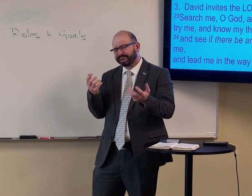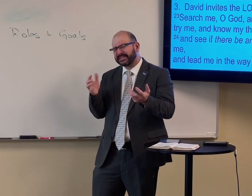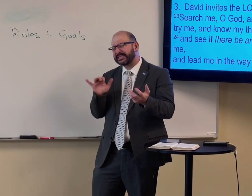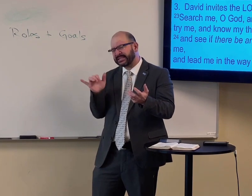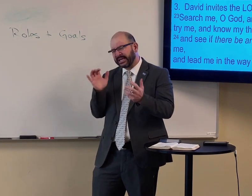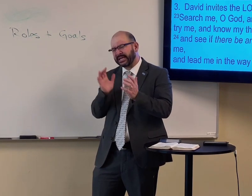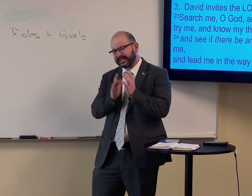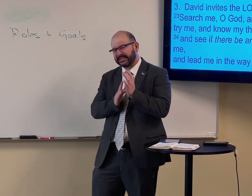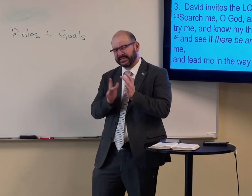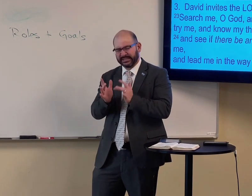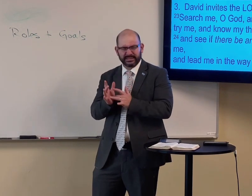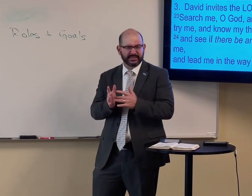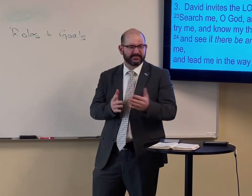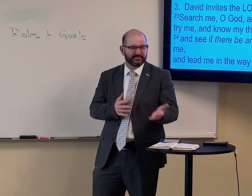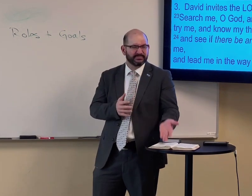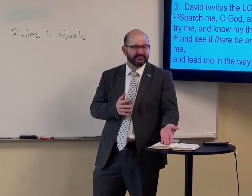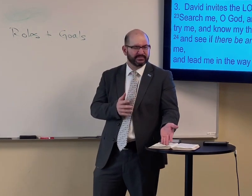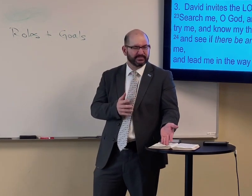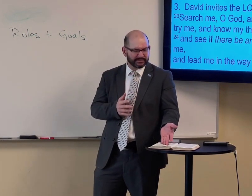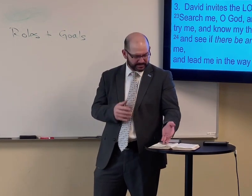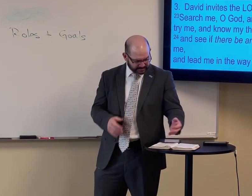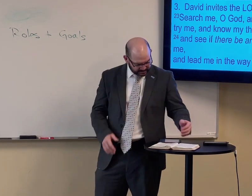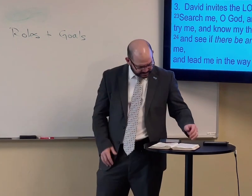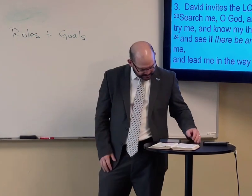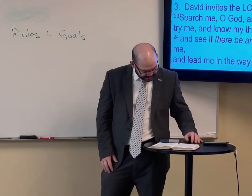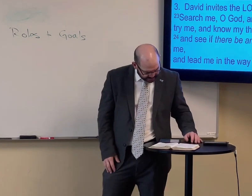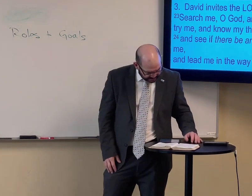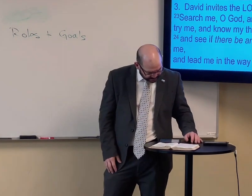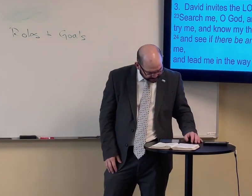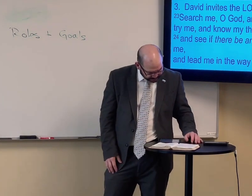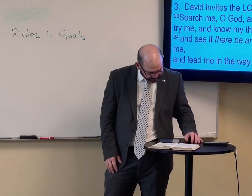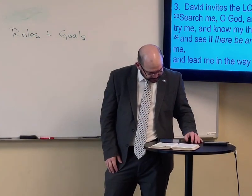Yep. He belongs to Jesus.